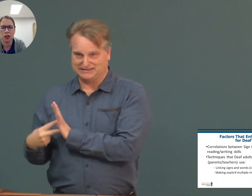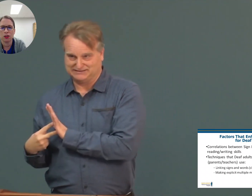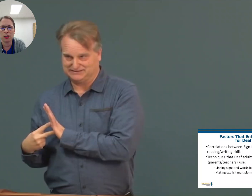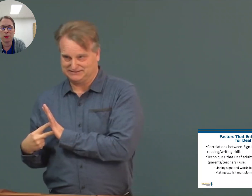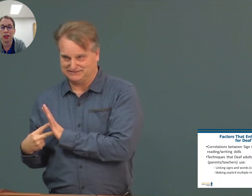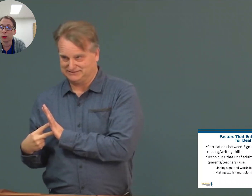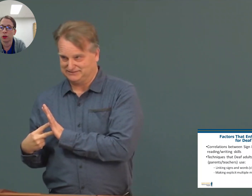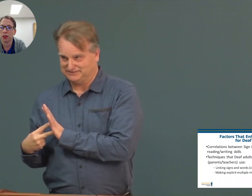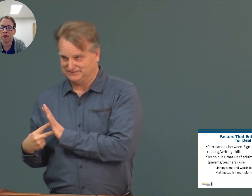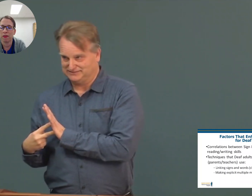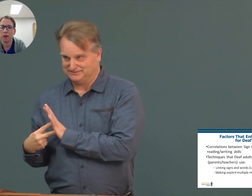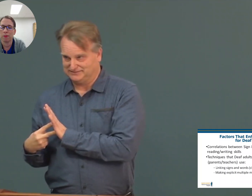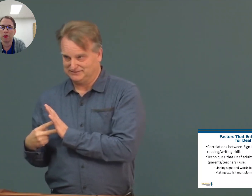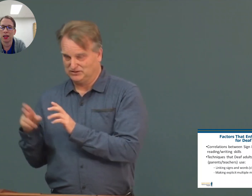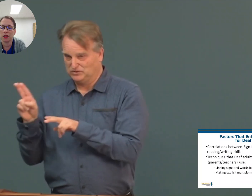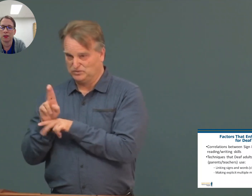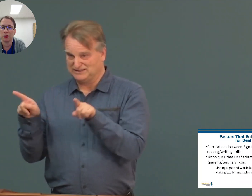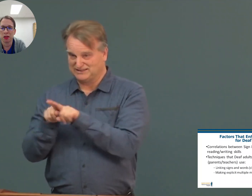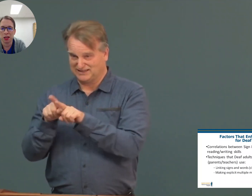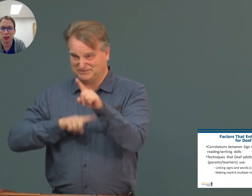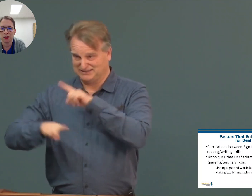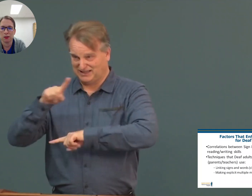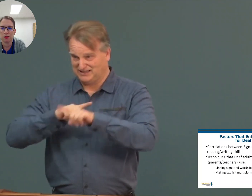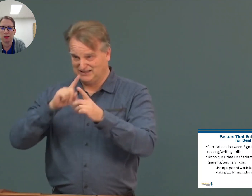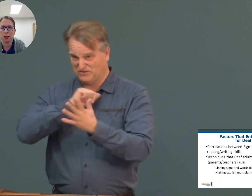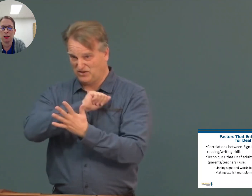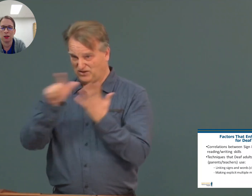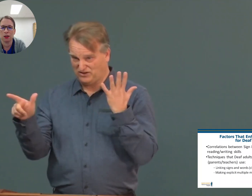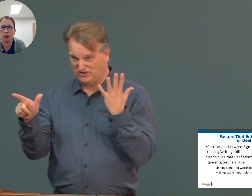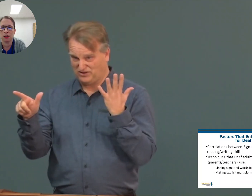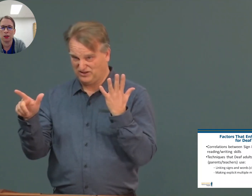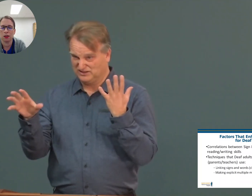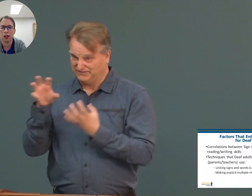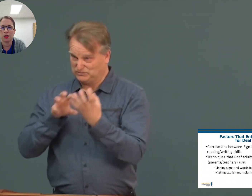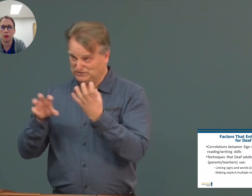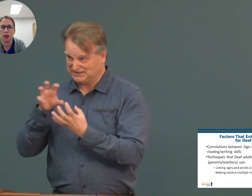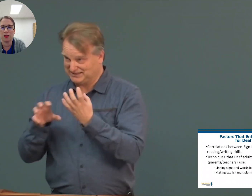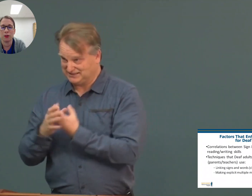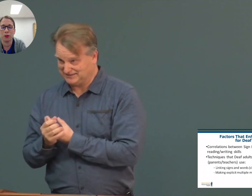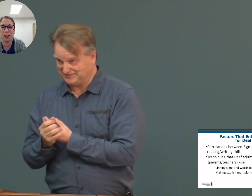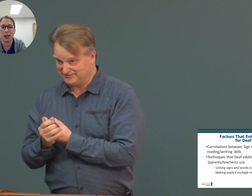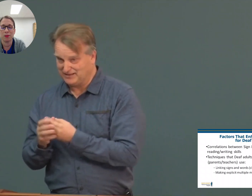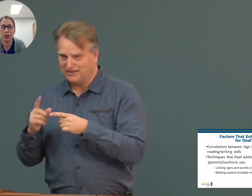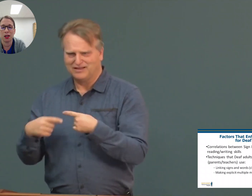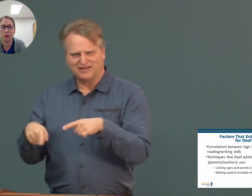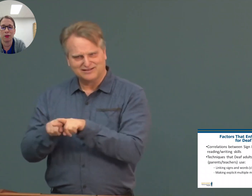Some English words have many different meanings. And